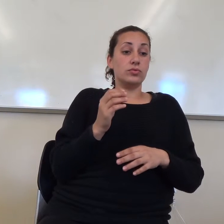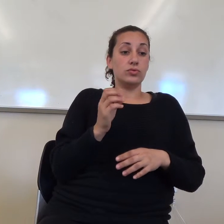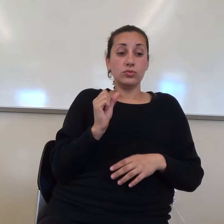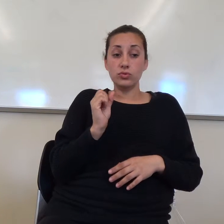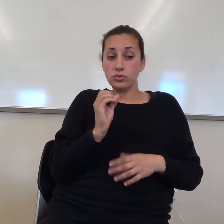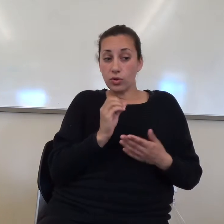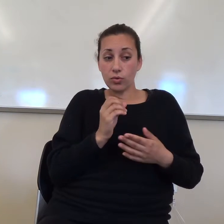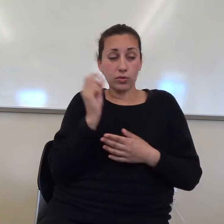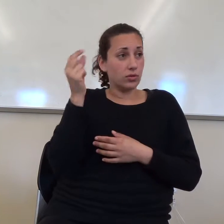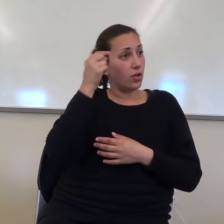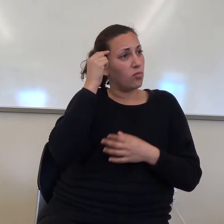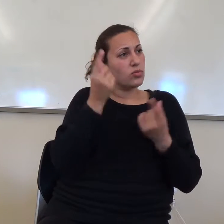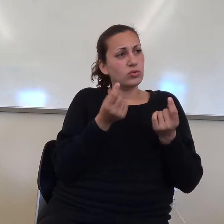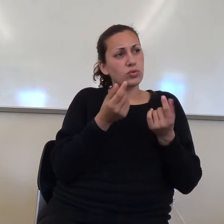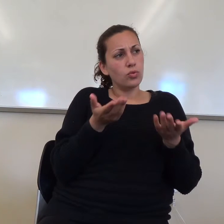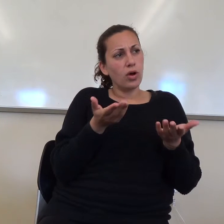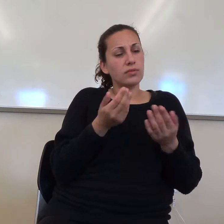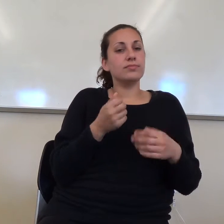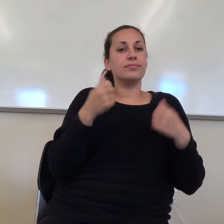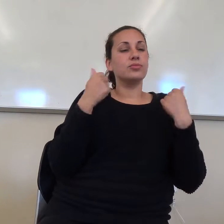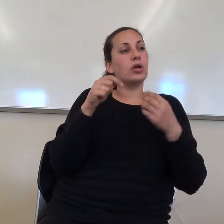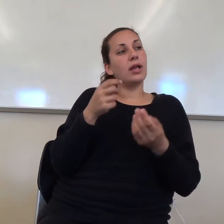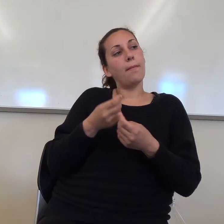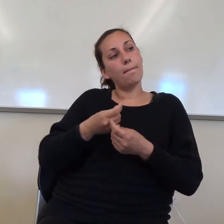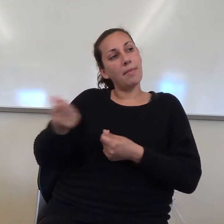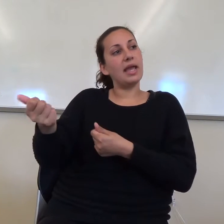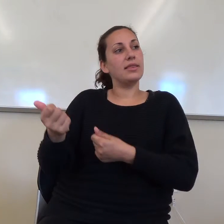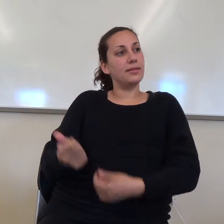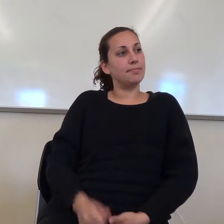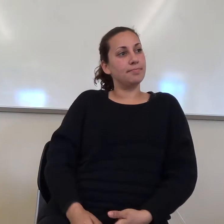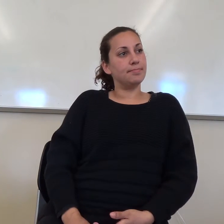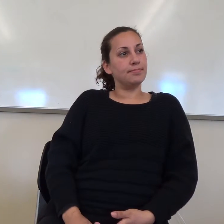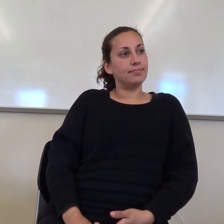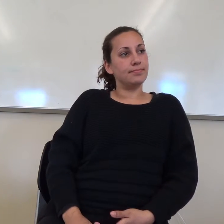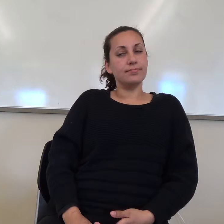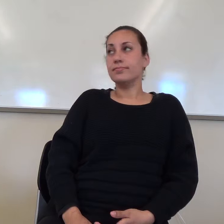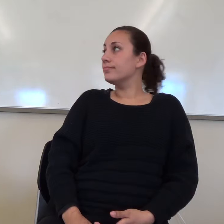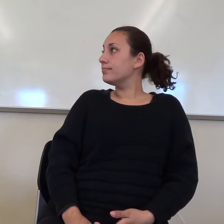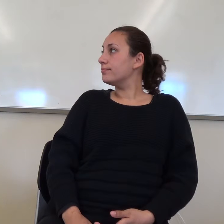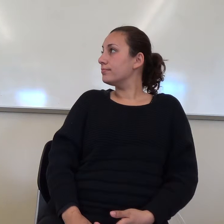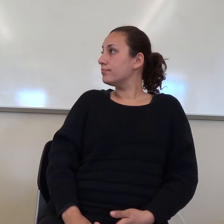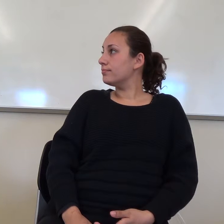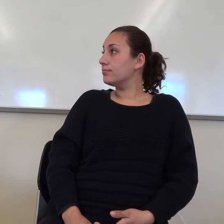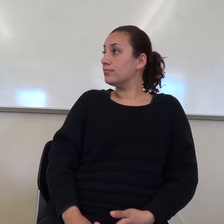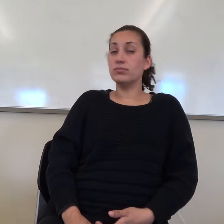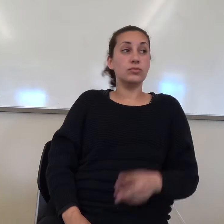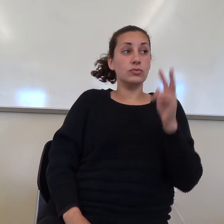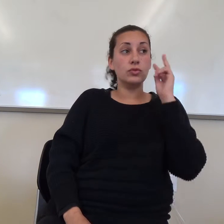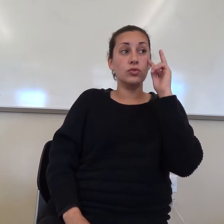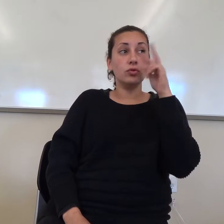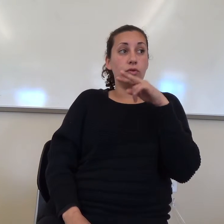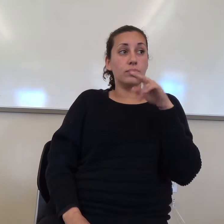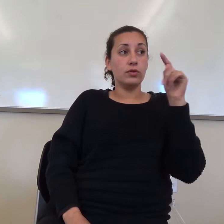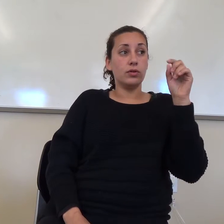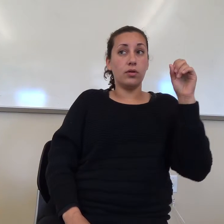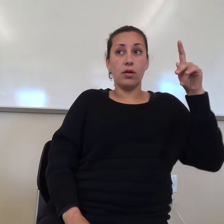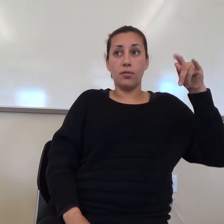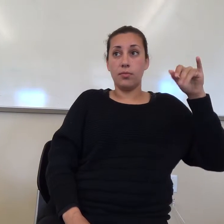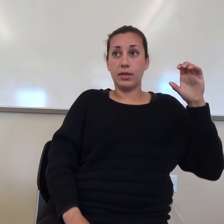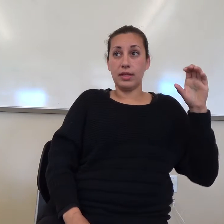nonprofit groups are trying to do this. So if we're looking for a topic sentence, and this